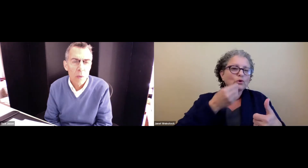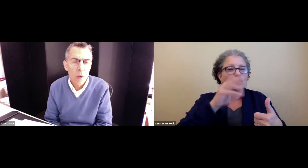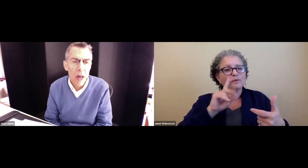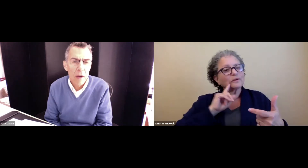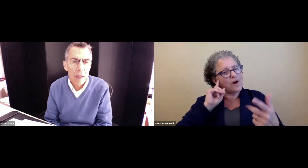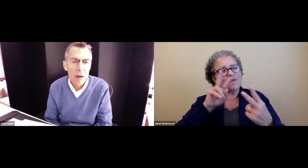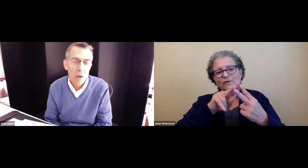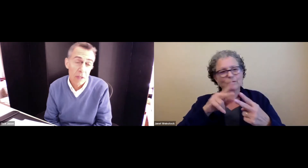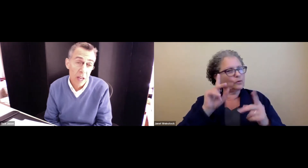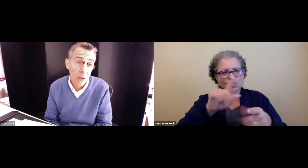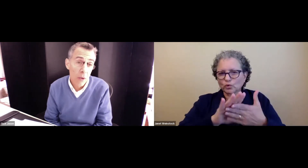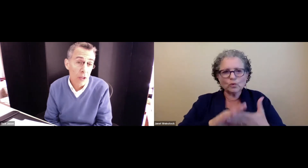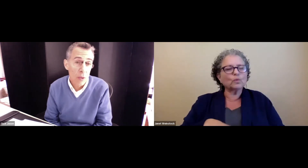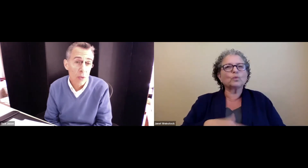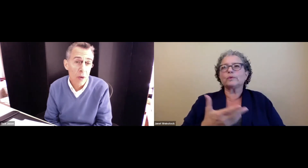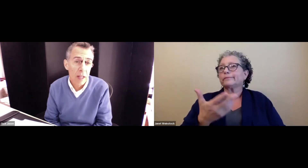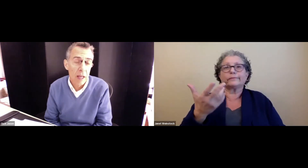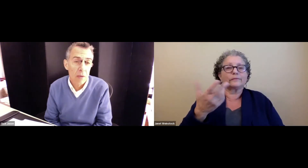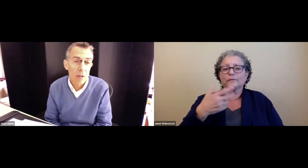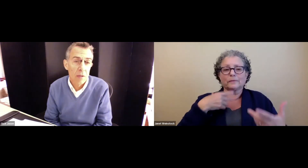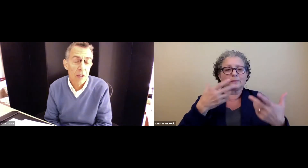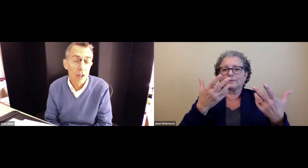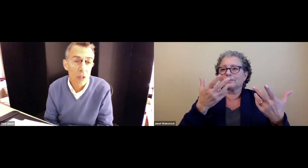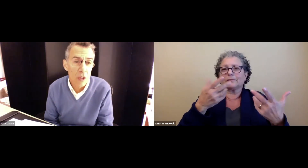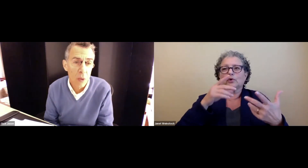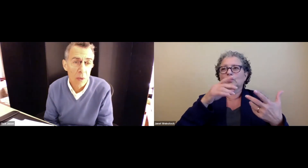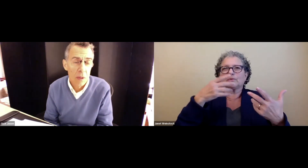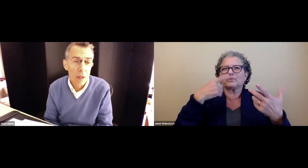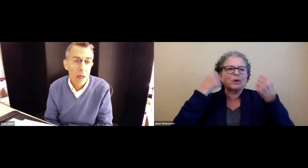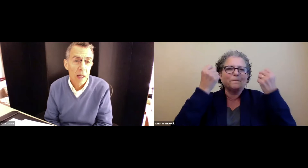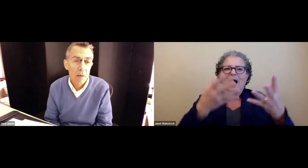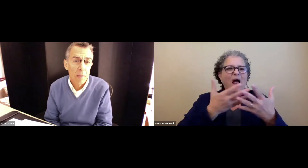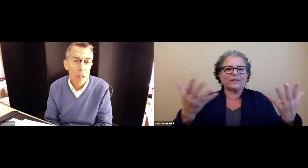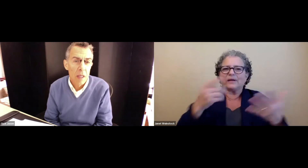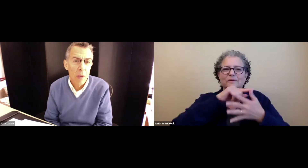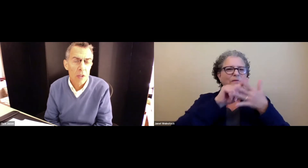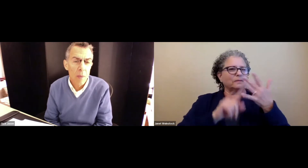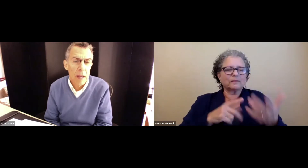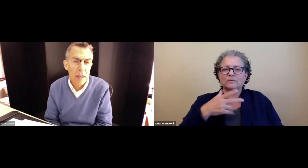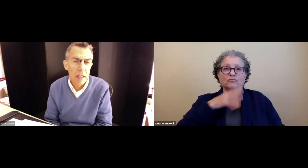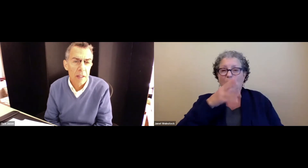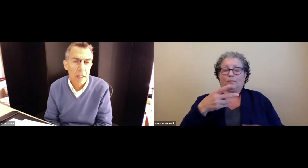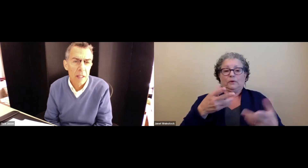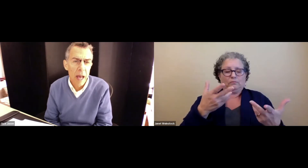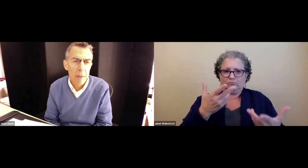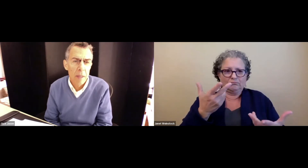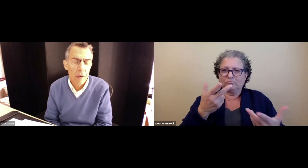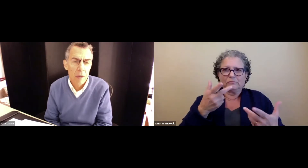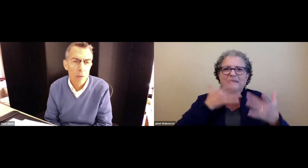not allowed, or deaf or Jewish, were not allowed to go to school. There were so many things that happened that really